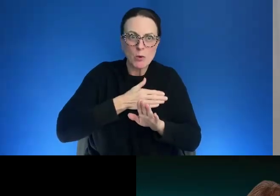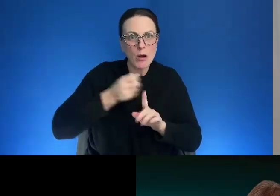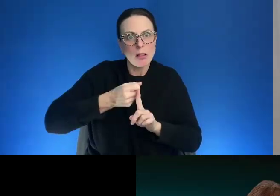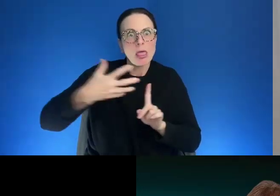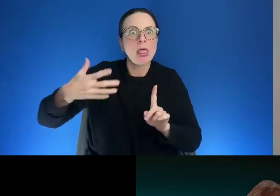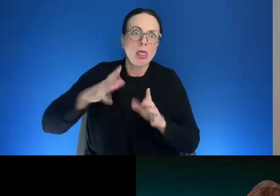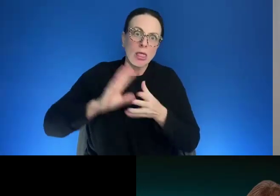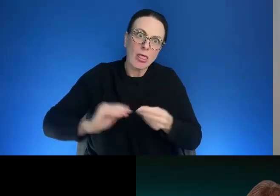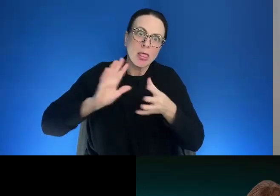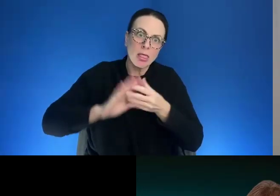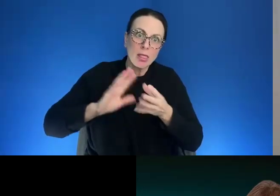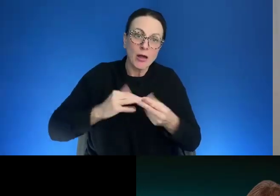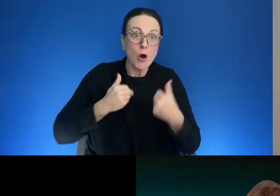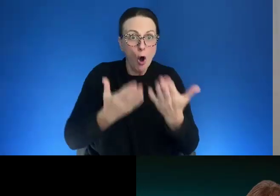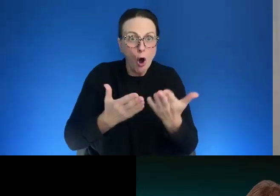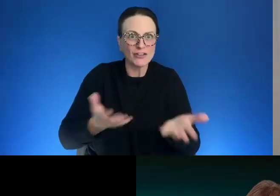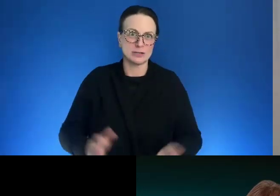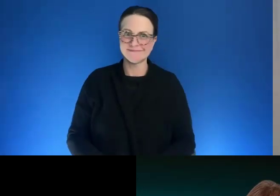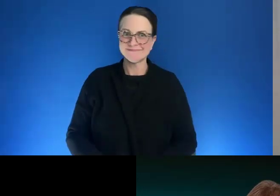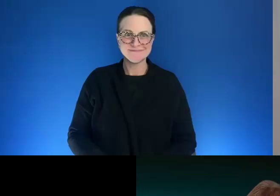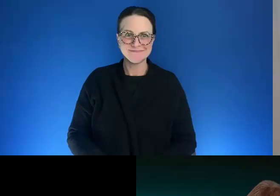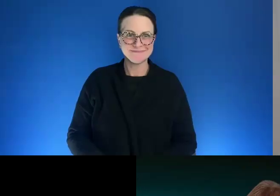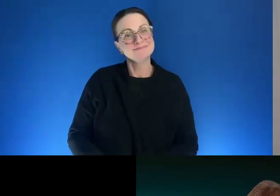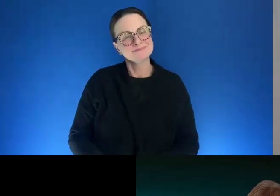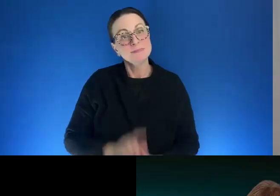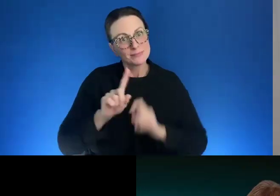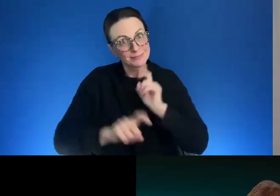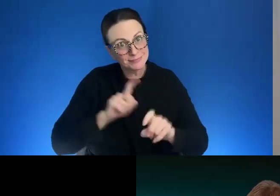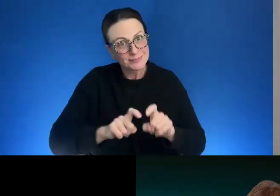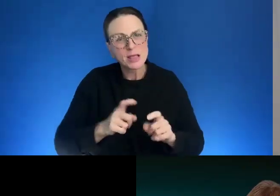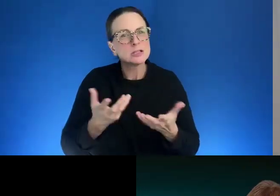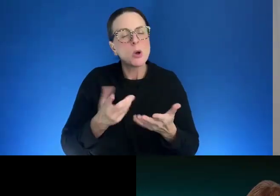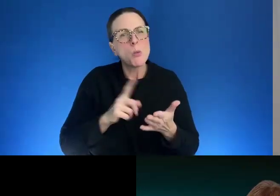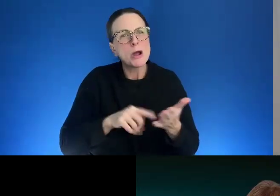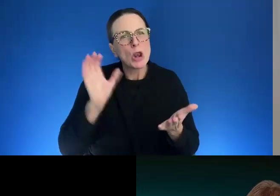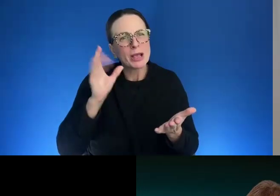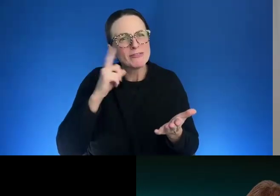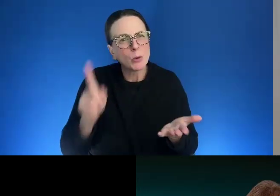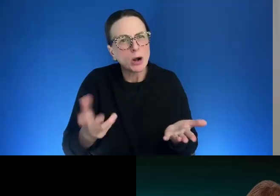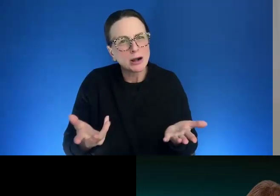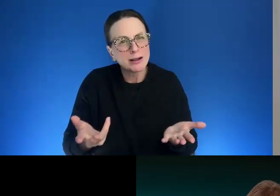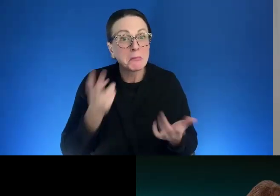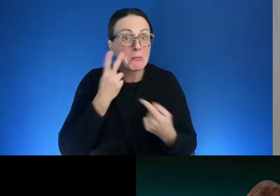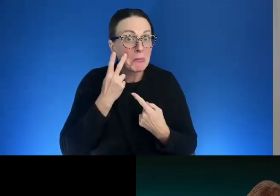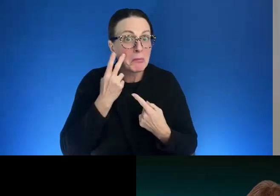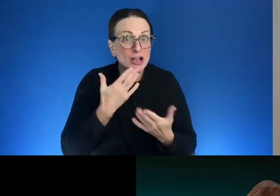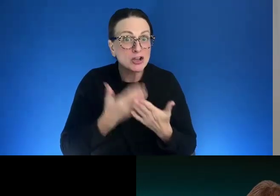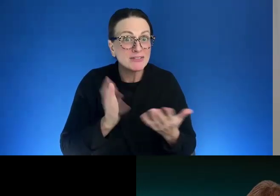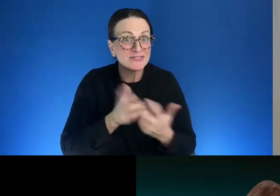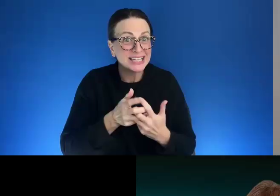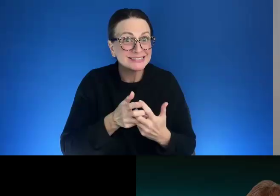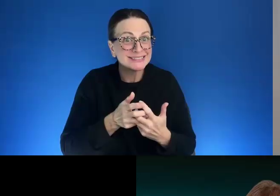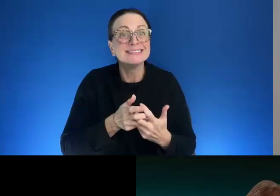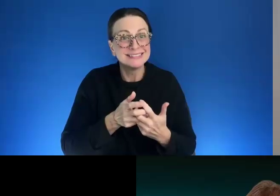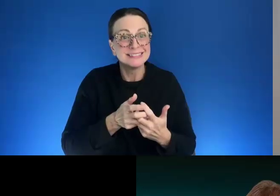about here's what I can offer you. Was to ask questions like, what are you looking for? Let's see if we're a good fit.